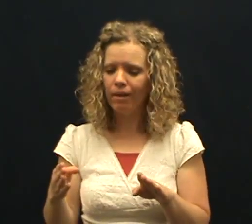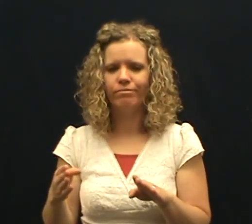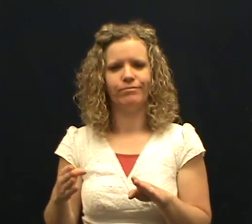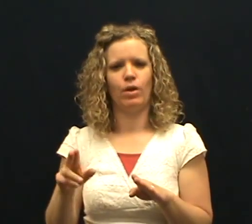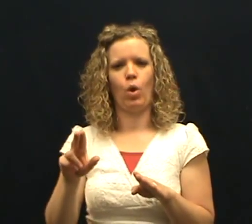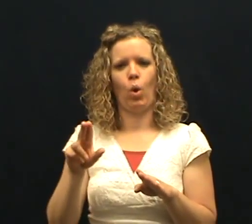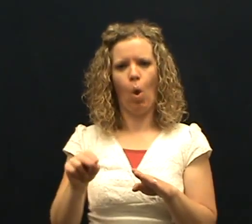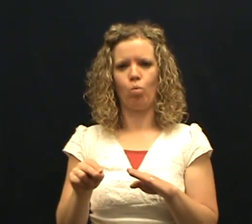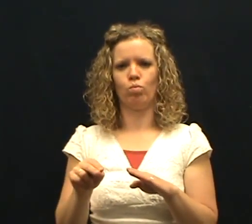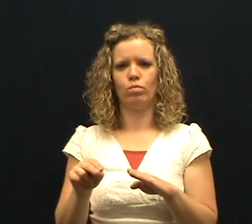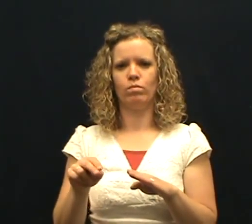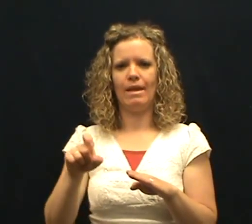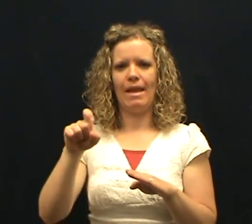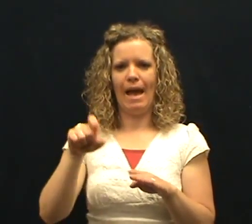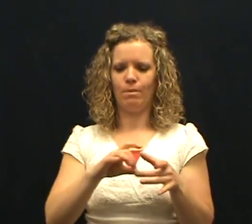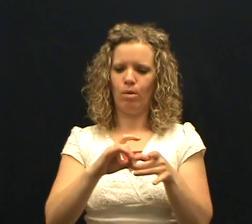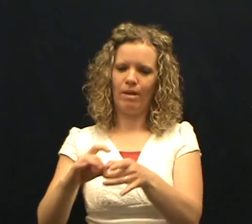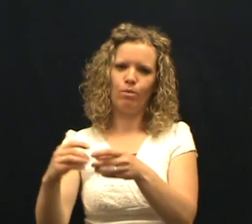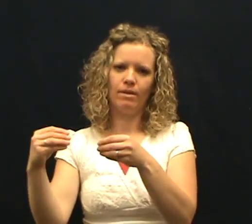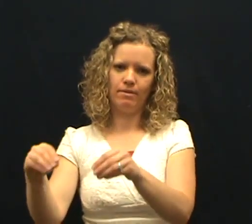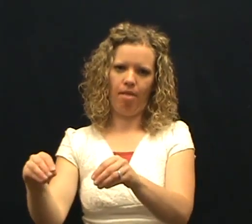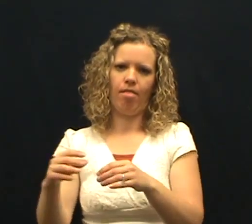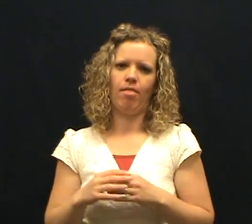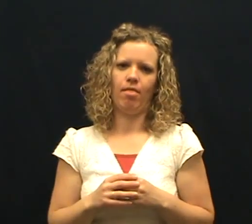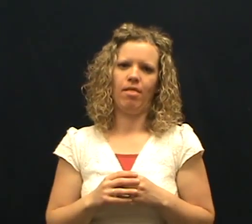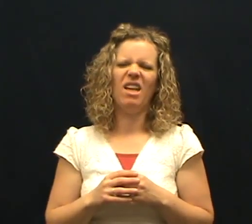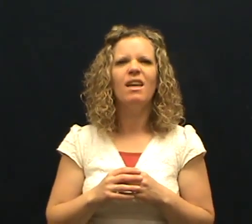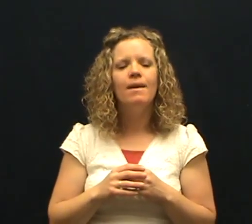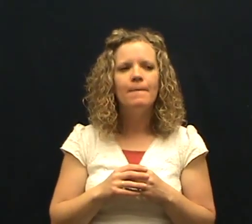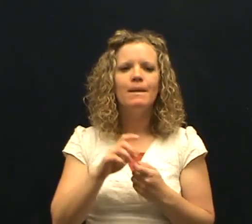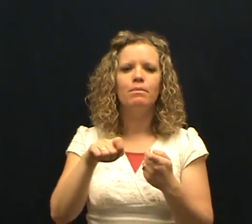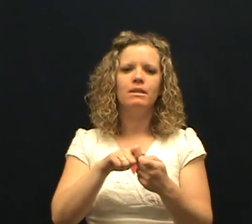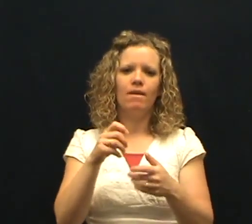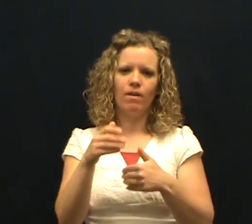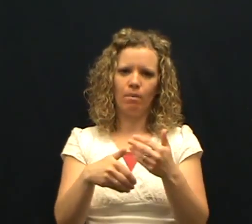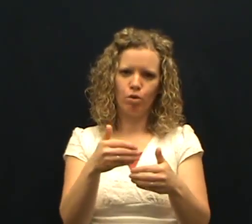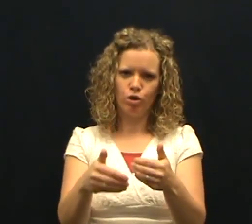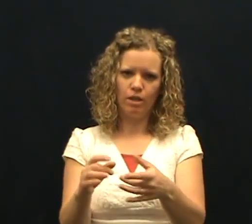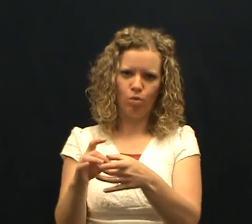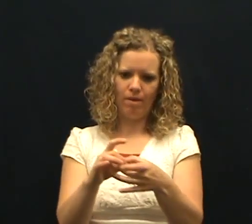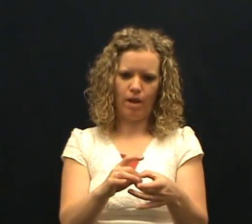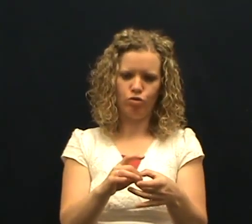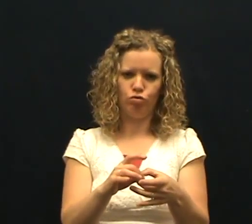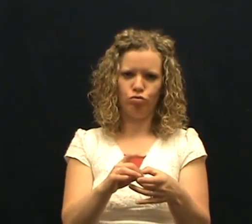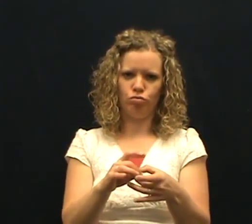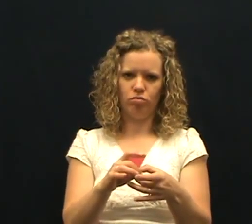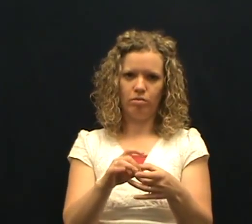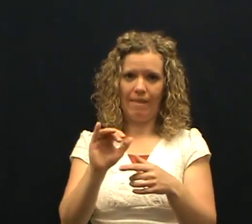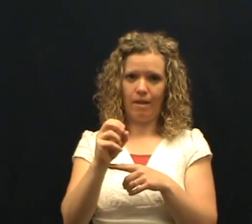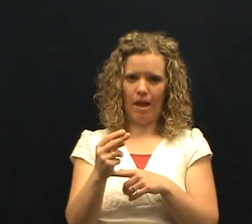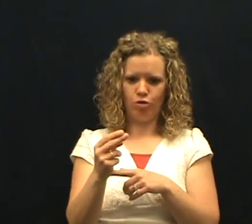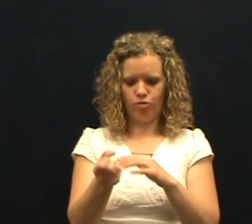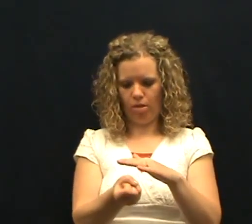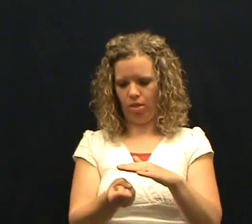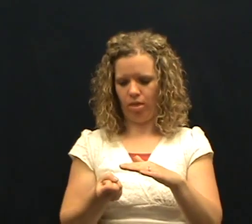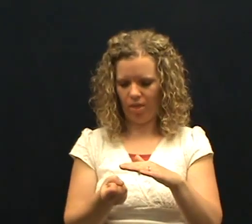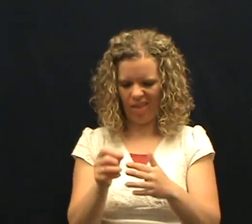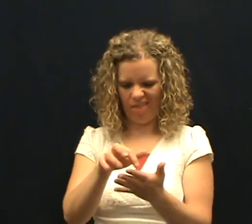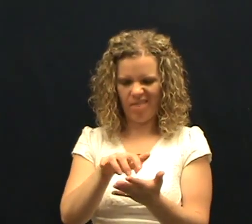documenting procedures in this particular case is the cash register actually records the amount of sale when items